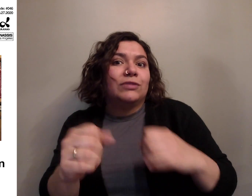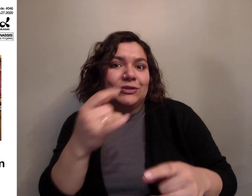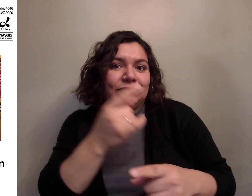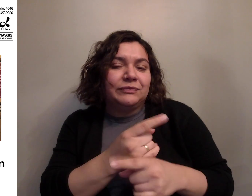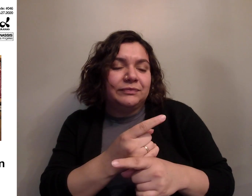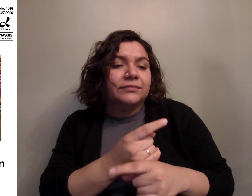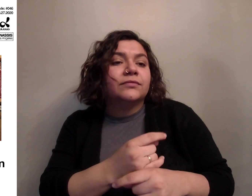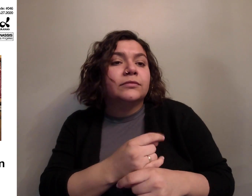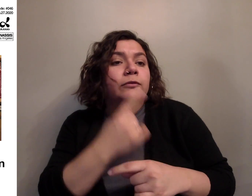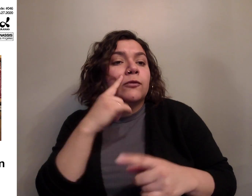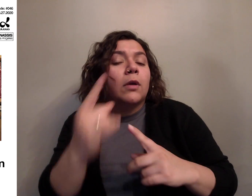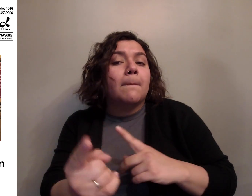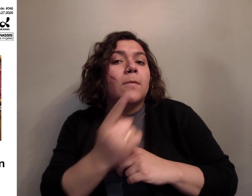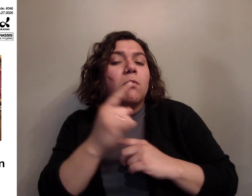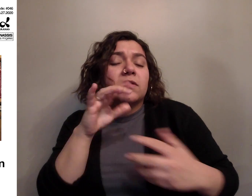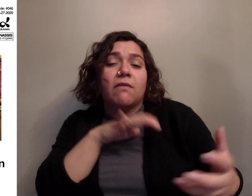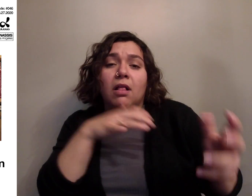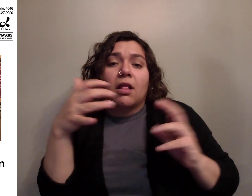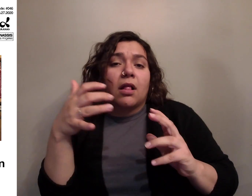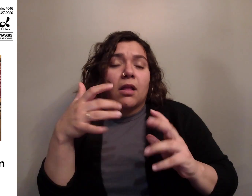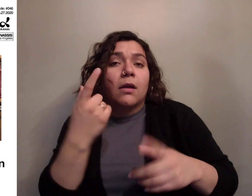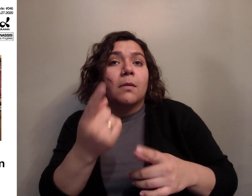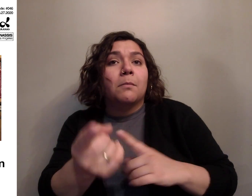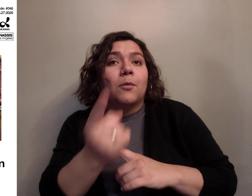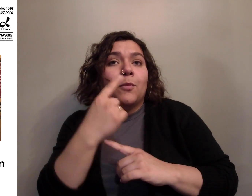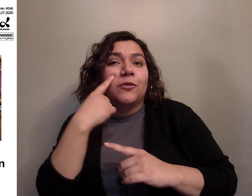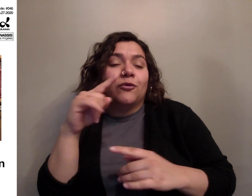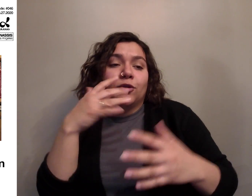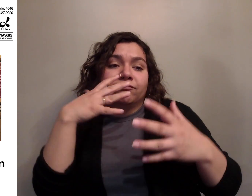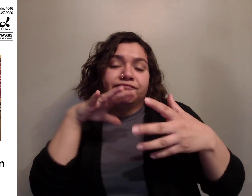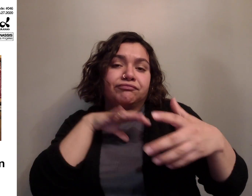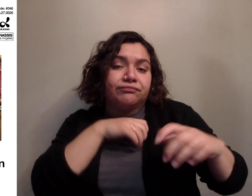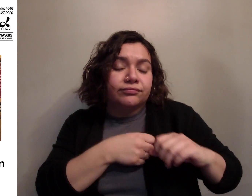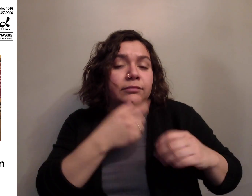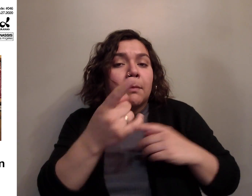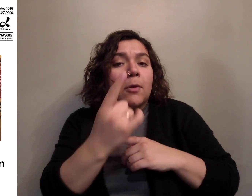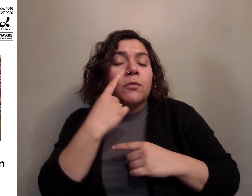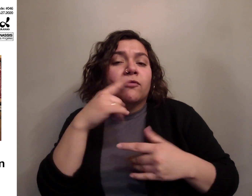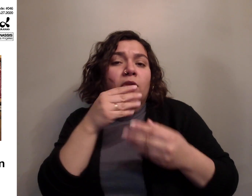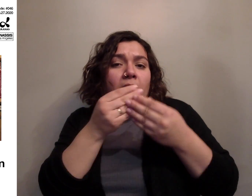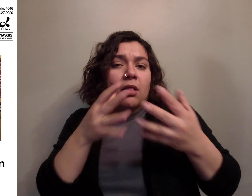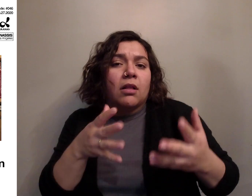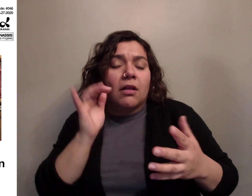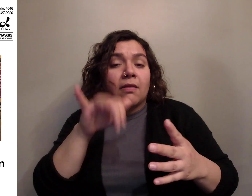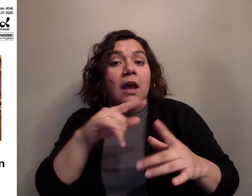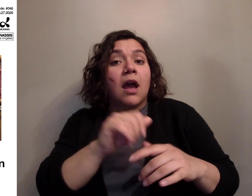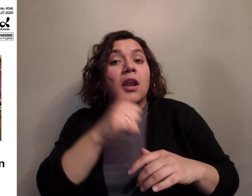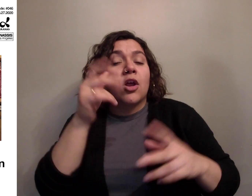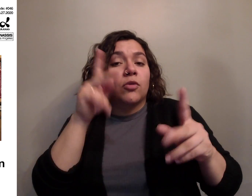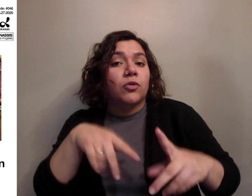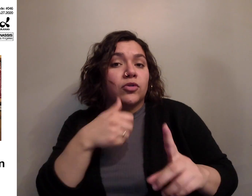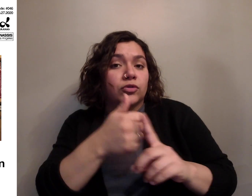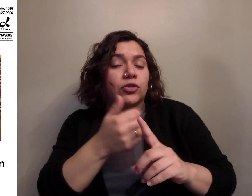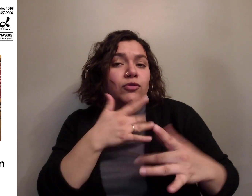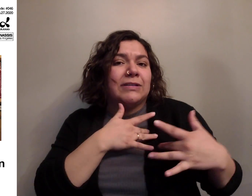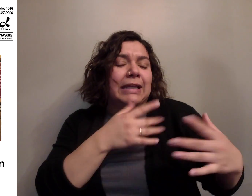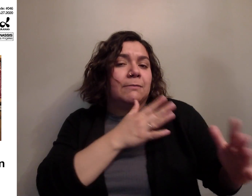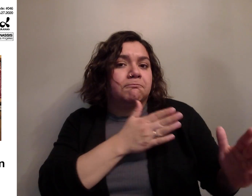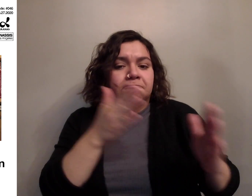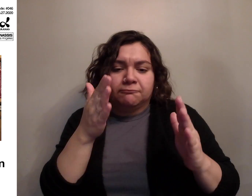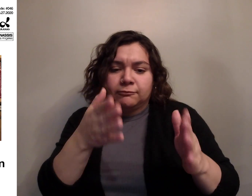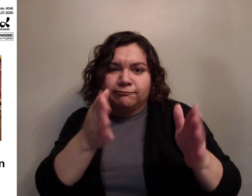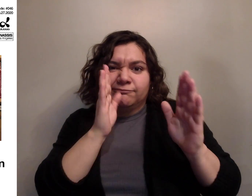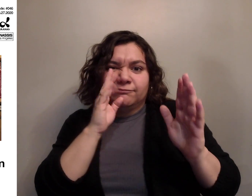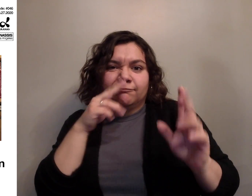come to the rescue in moments of catastrophe, in moments of grief, in moments of loss. Someone